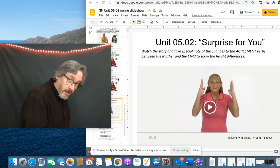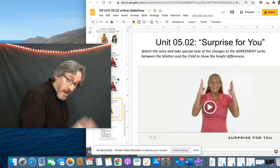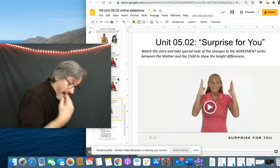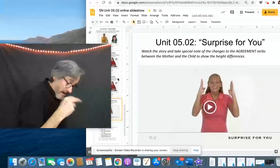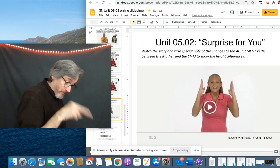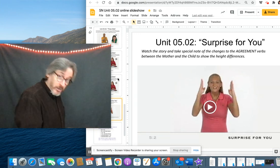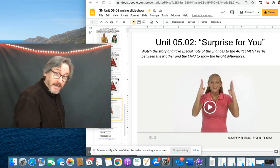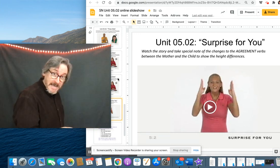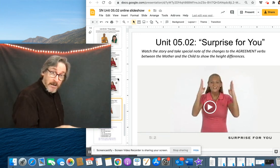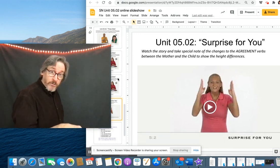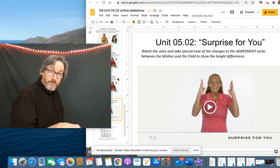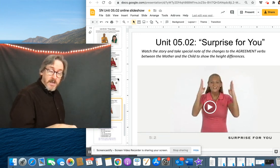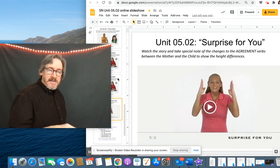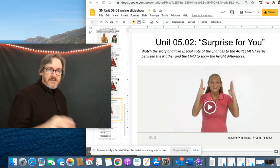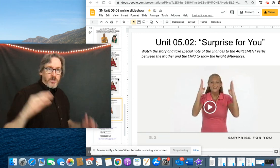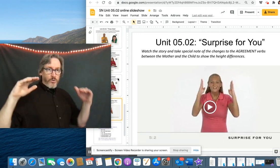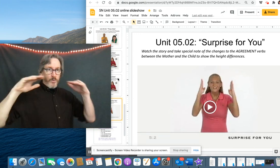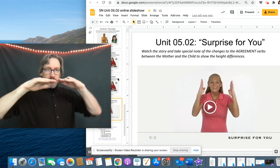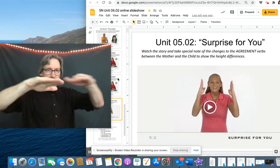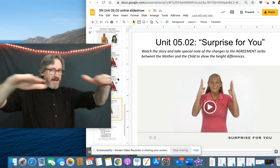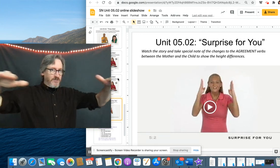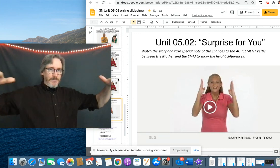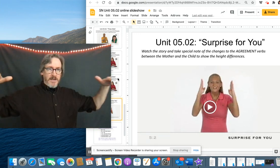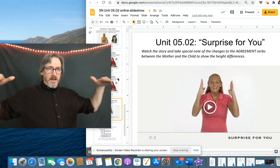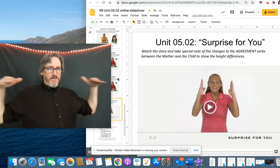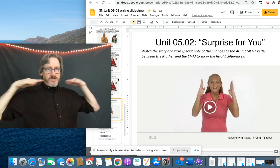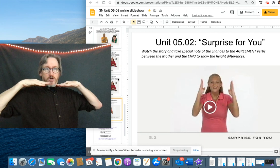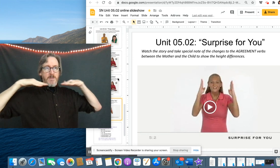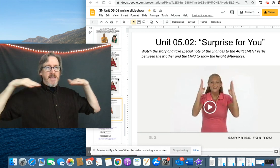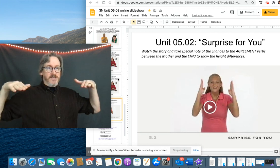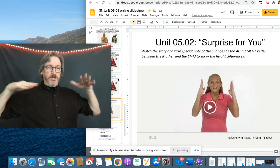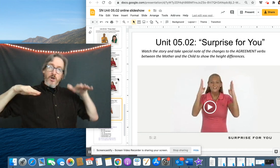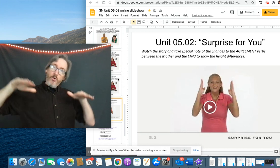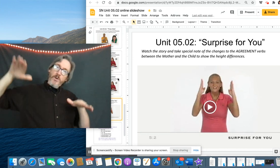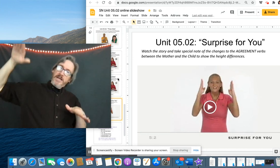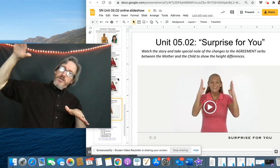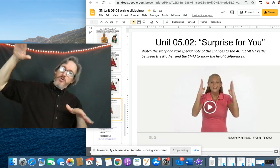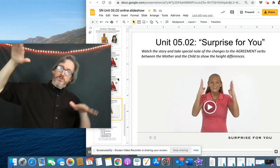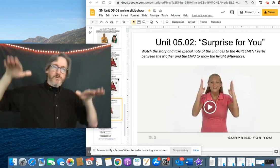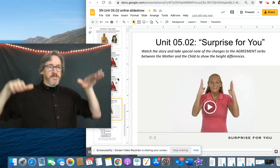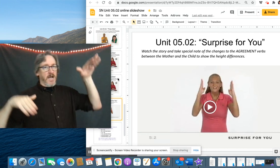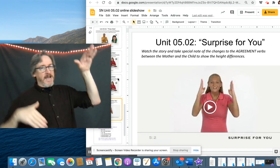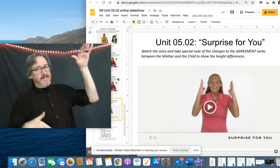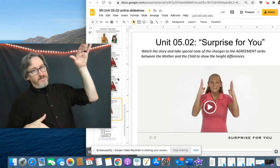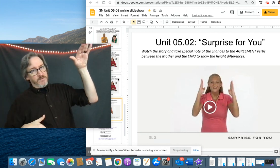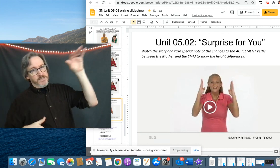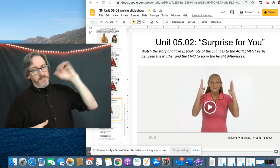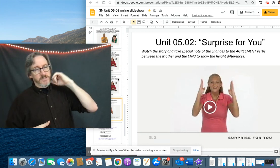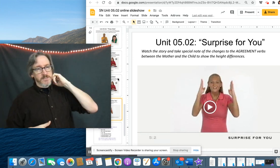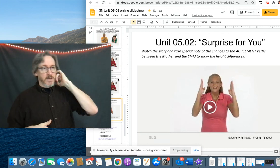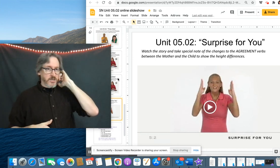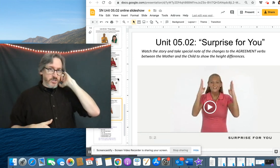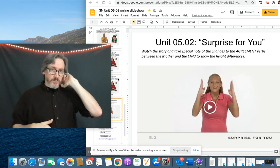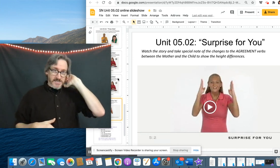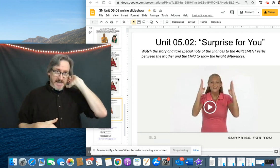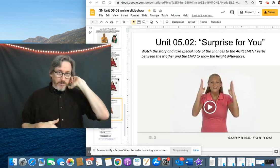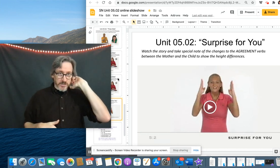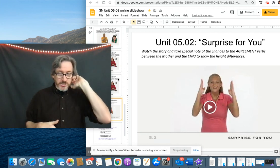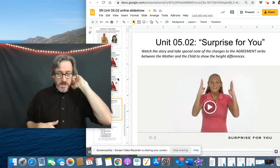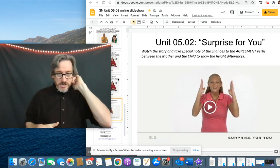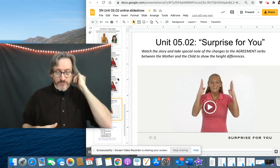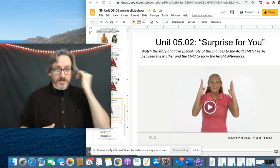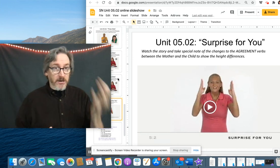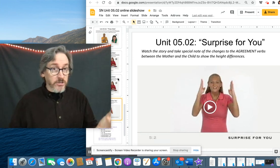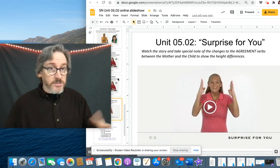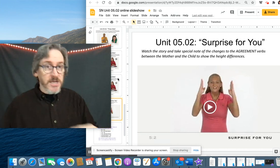dog, I'm looking down. So we don't have to be on this horizon. We can use height differences to